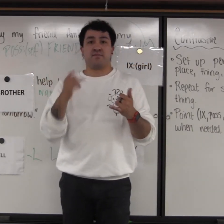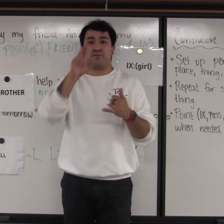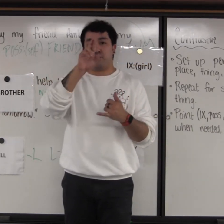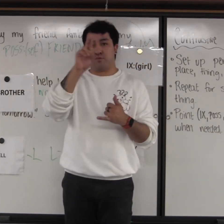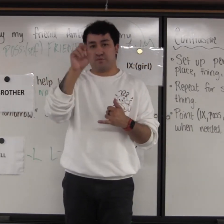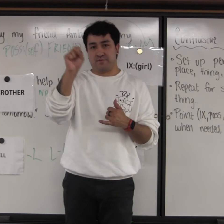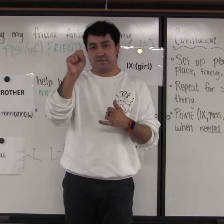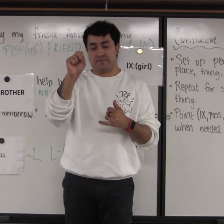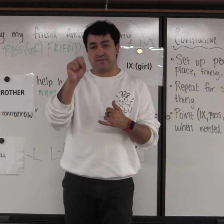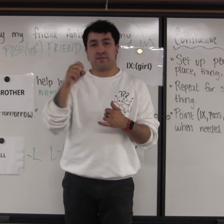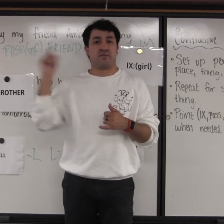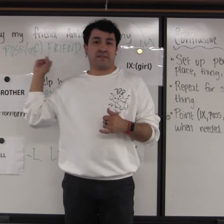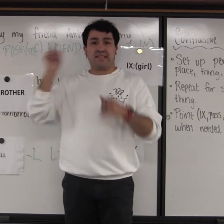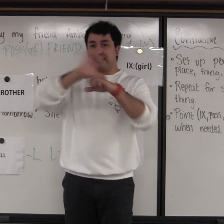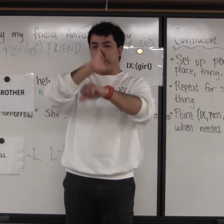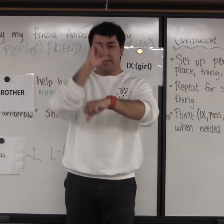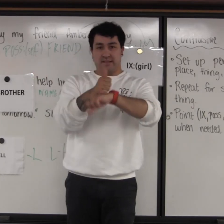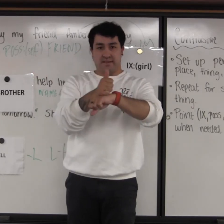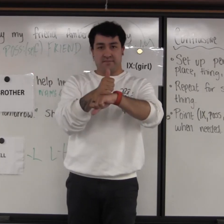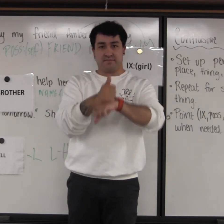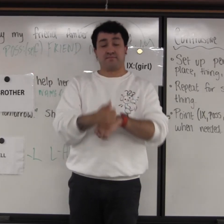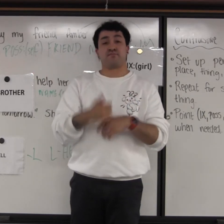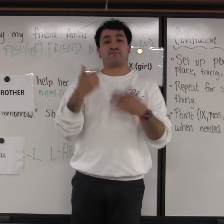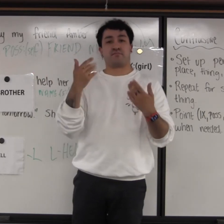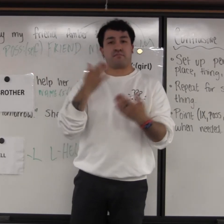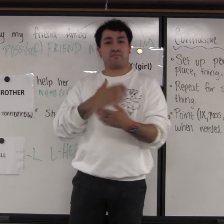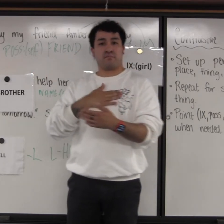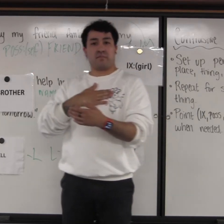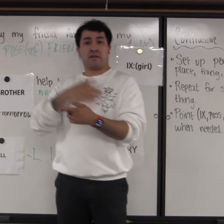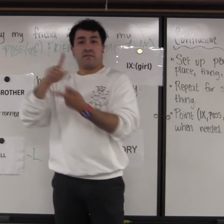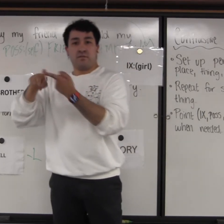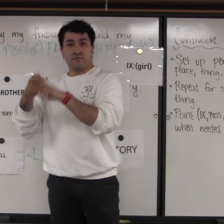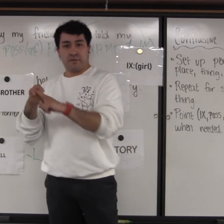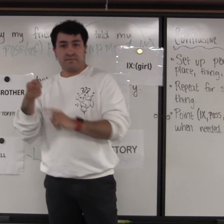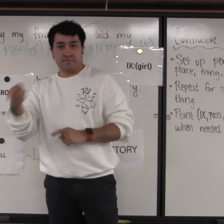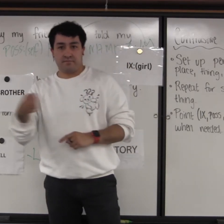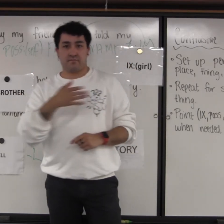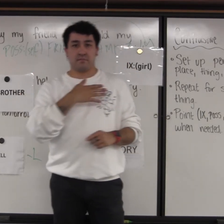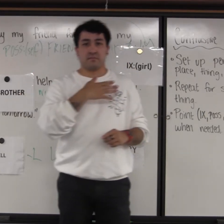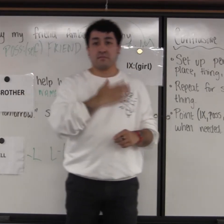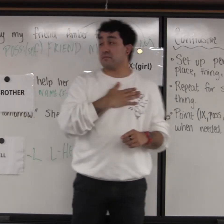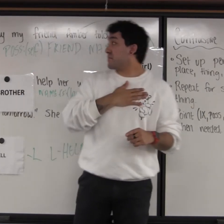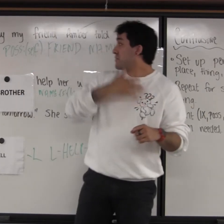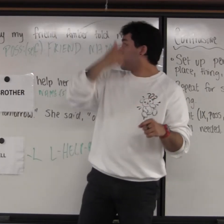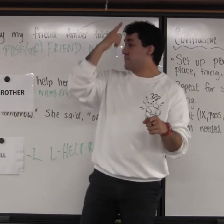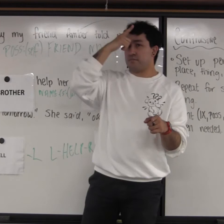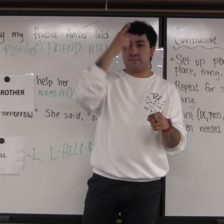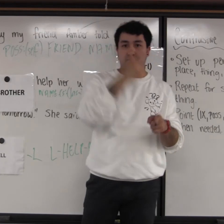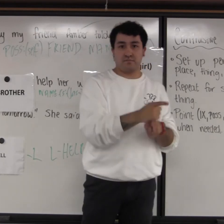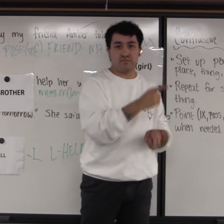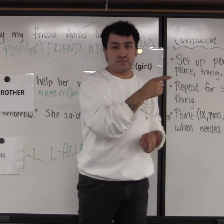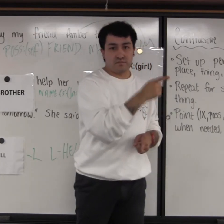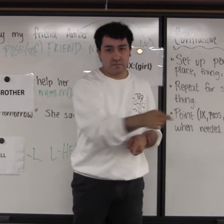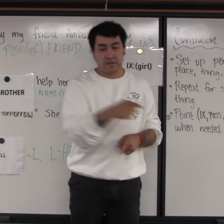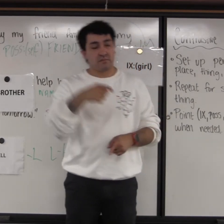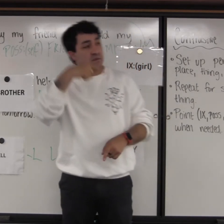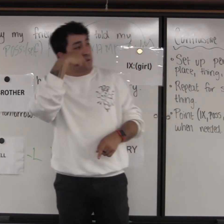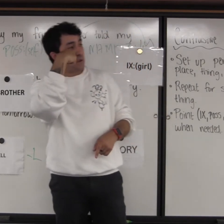space. Okay, so now let's get into this role shifting whole thing, setting things up. So we have my friend and we have my brother. I'm just going to skip over the finger